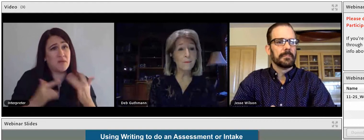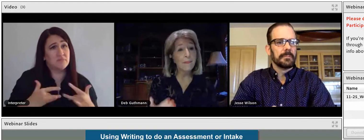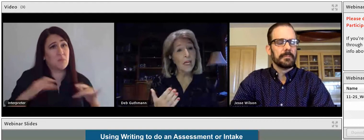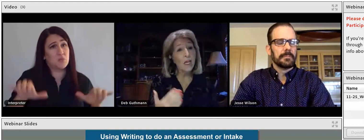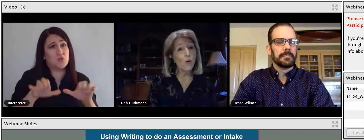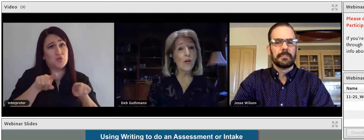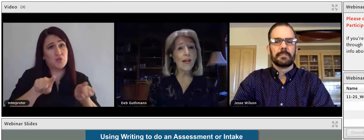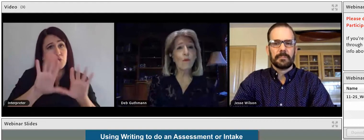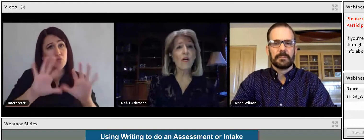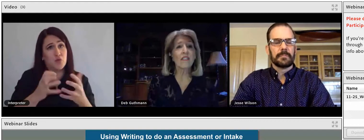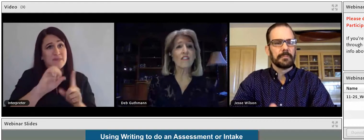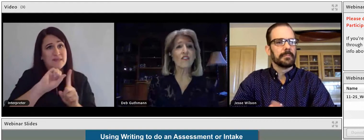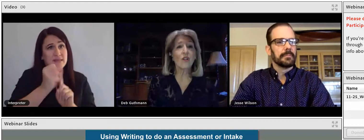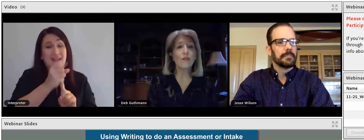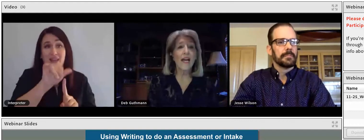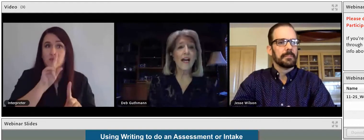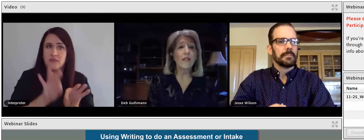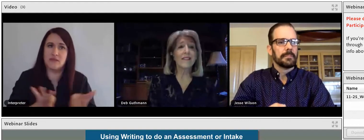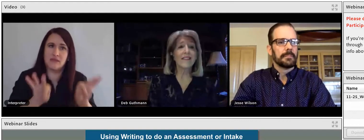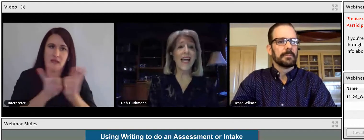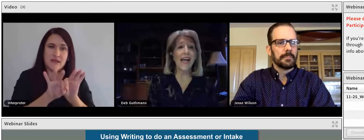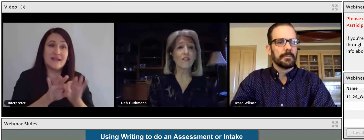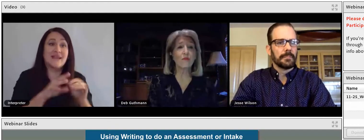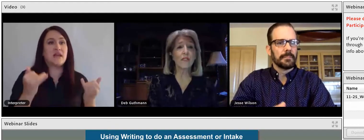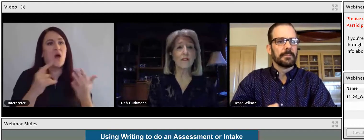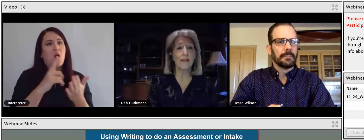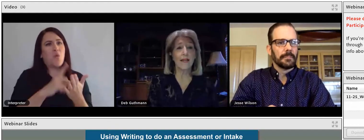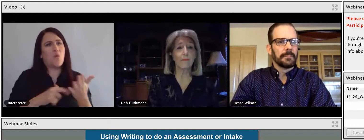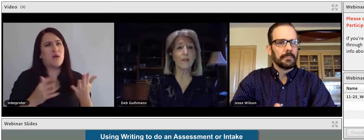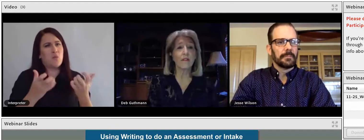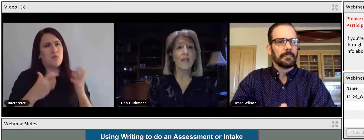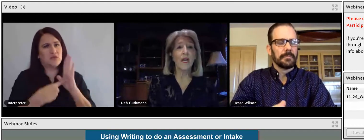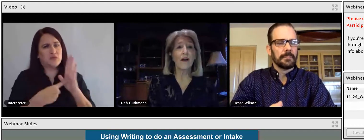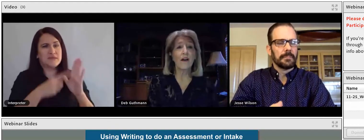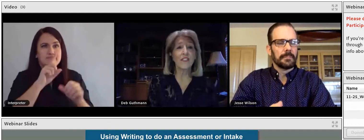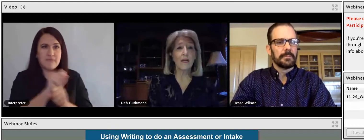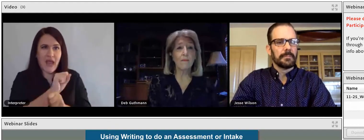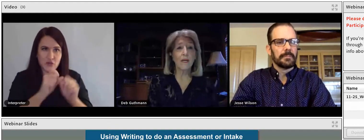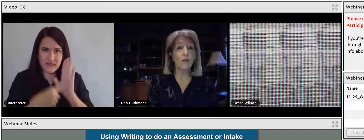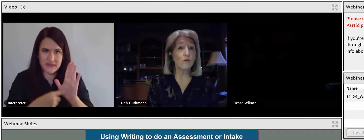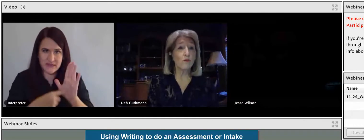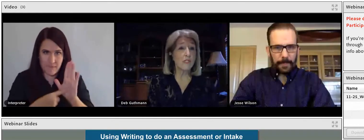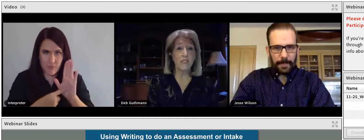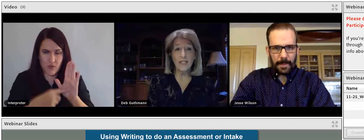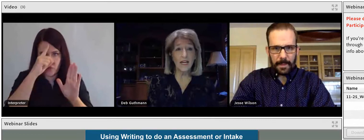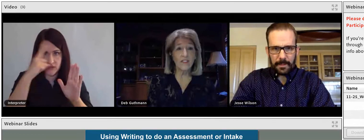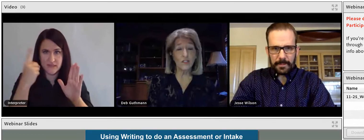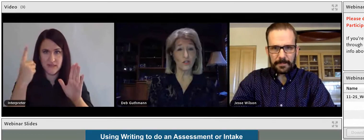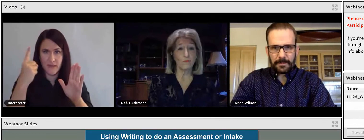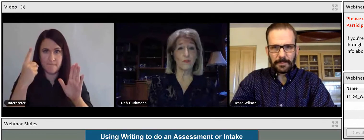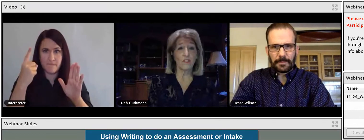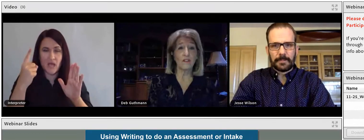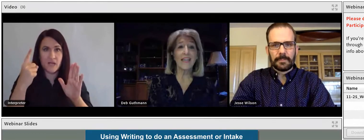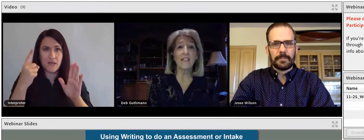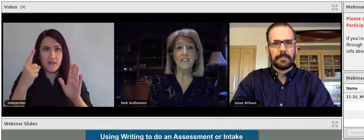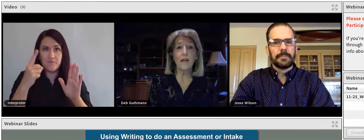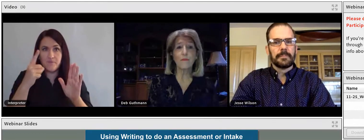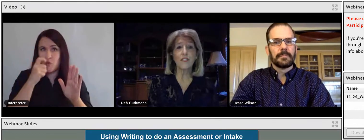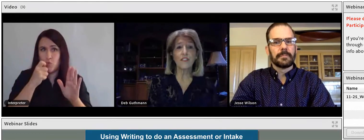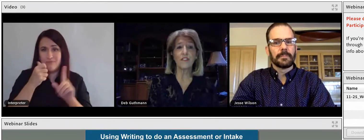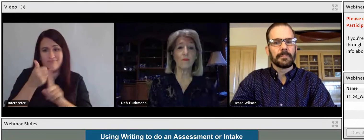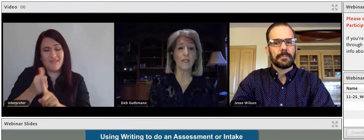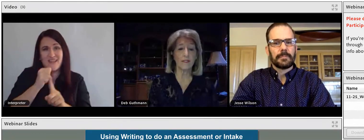really key. What I wanted to show you now is an actual example of somebody who didn't have an interpreter